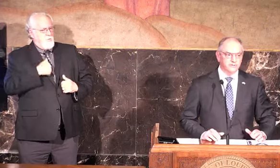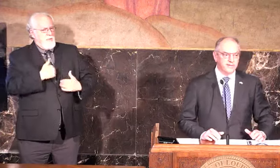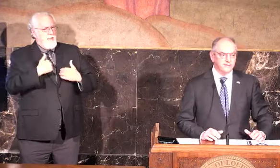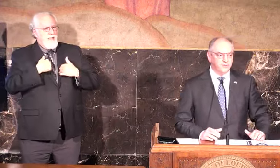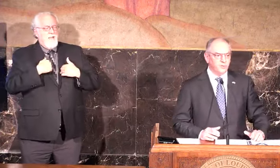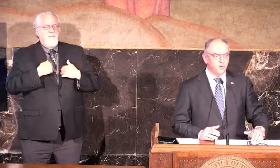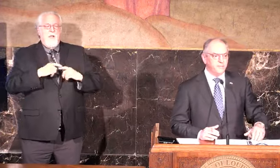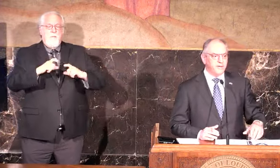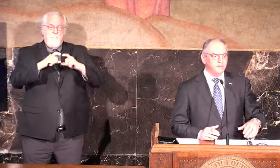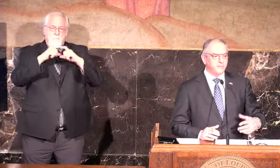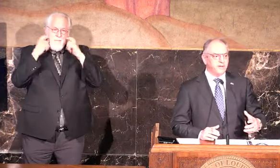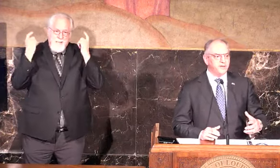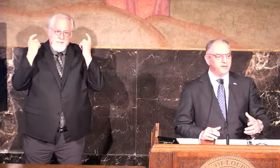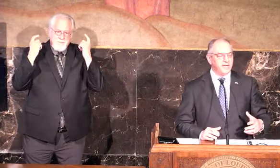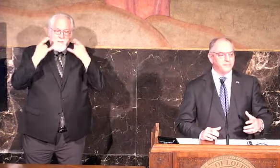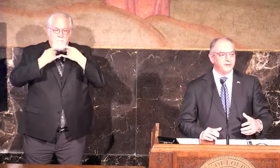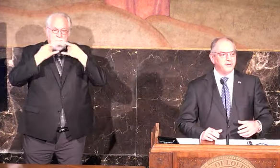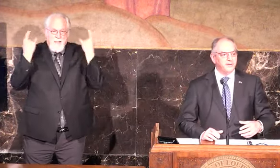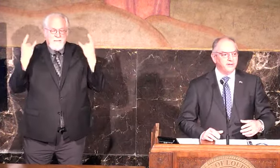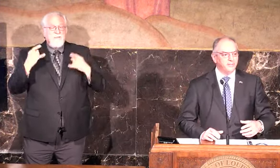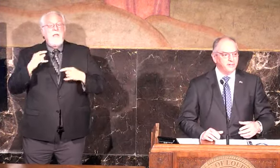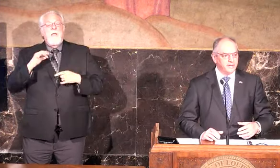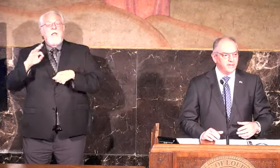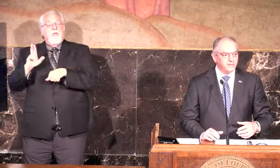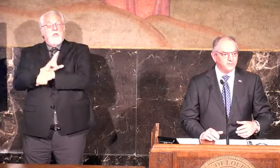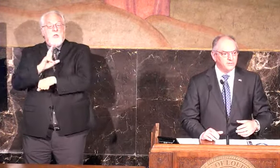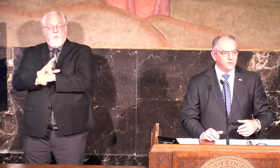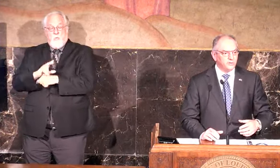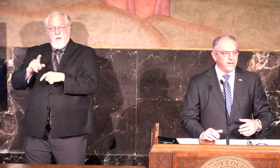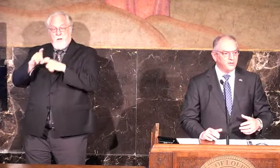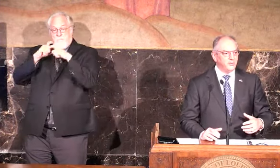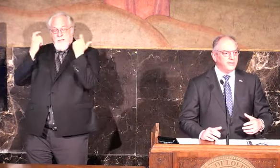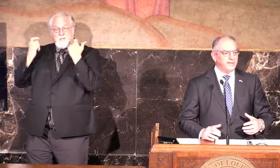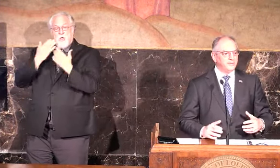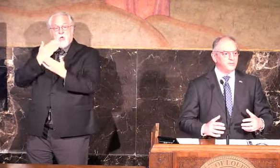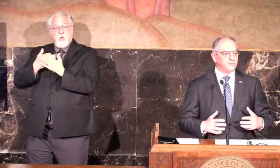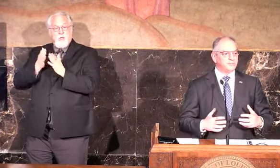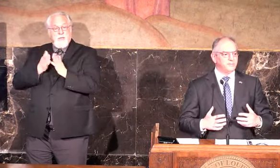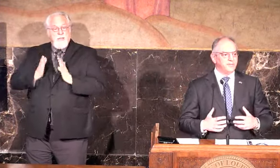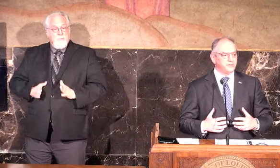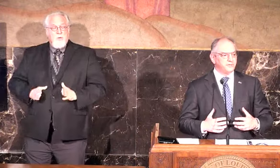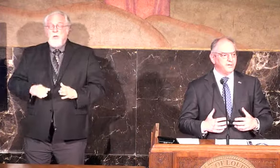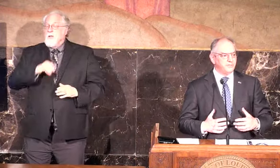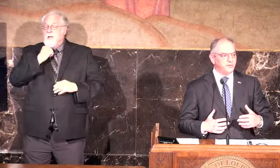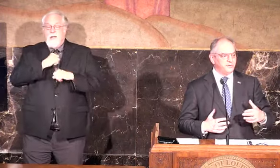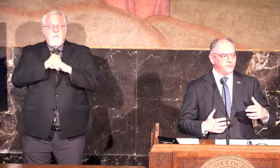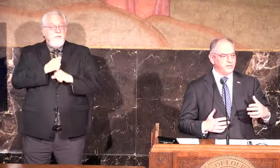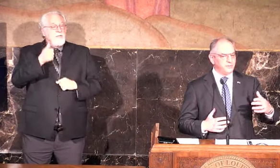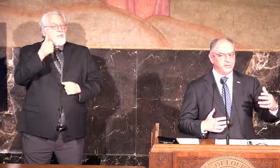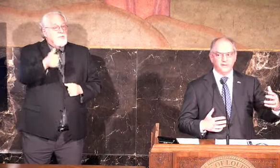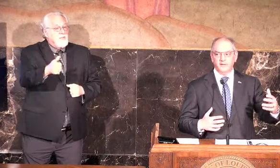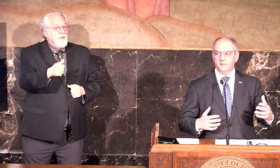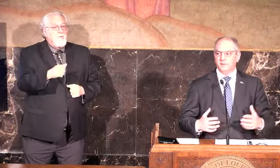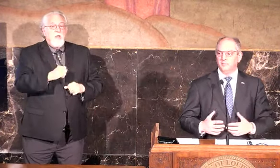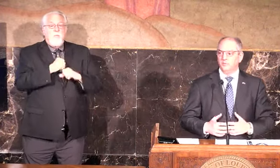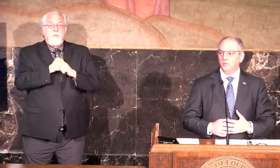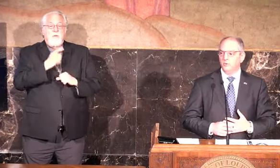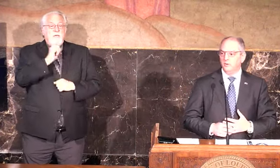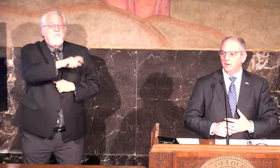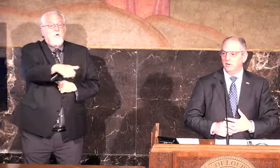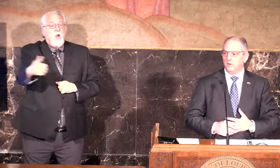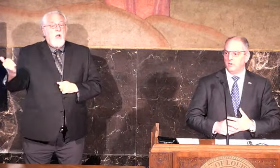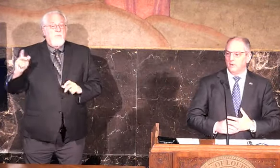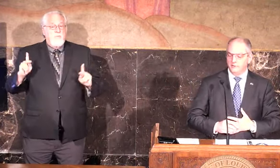you've heard us say it, when you wear a mask, you're being a good neighbor. Because you're not doing that so much to protect yourself, you're doing that to protect the other people